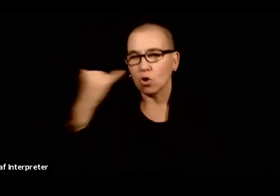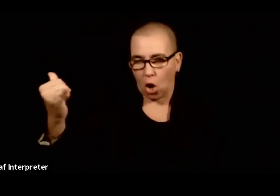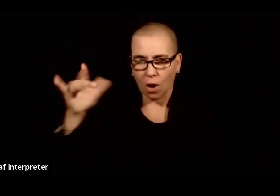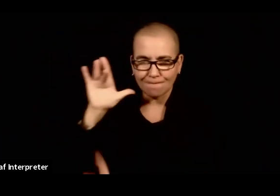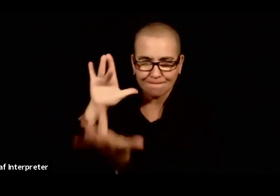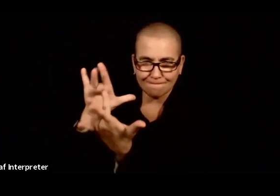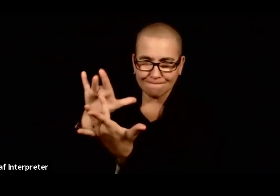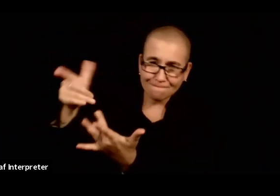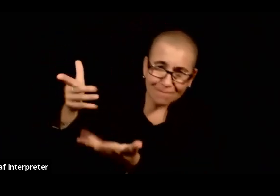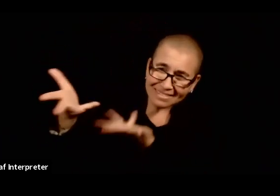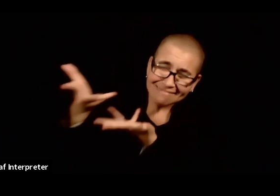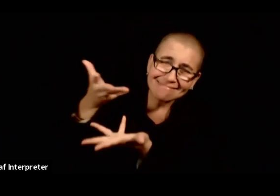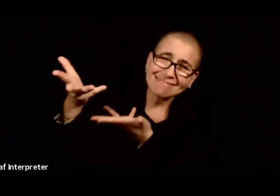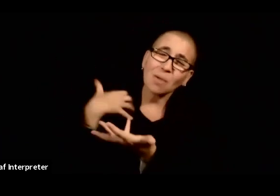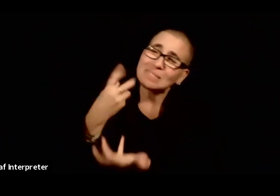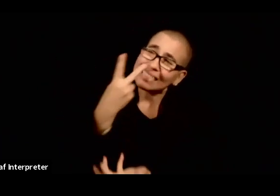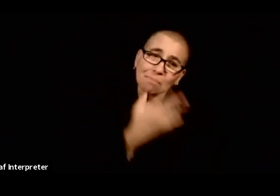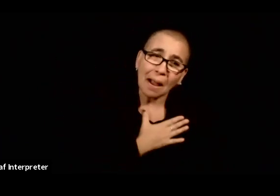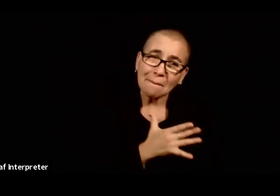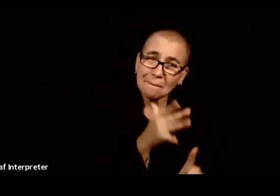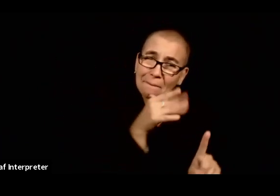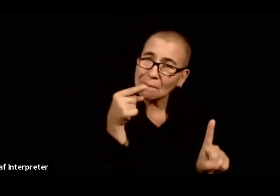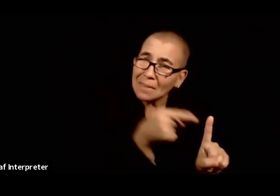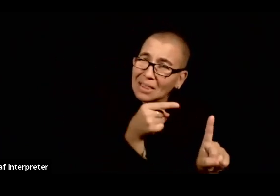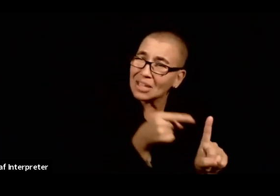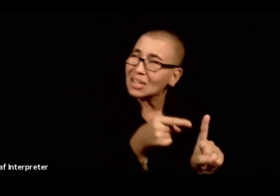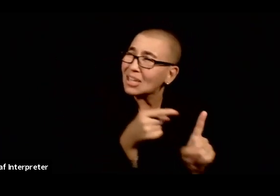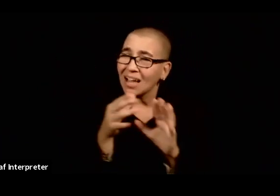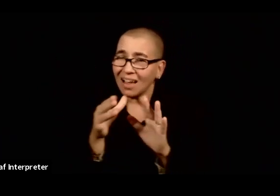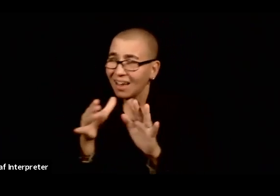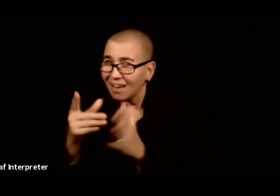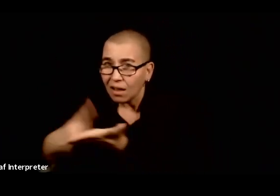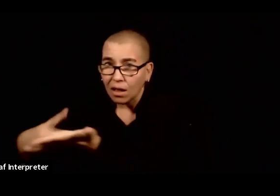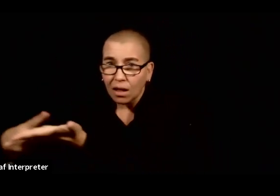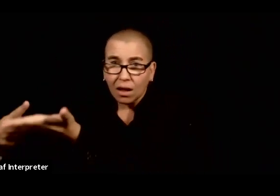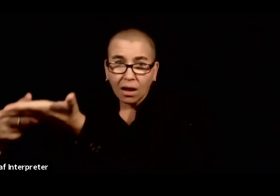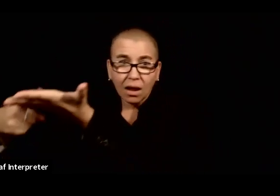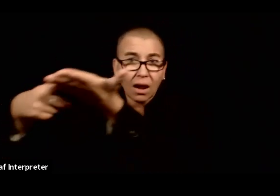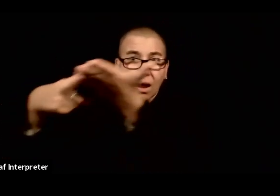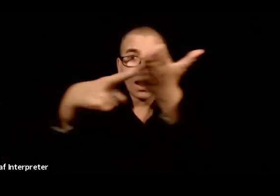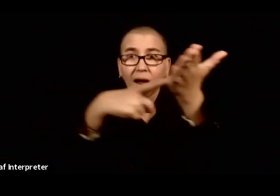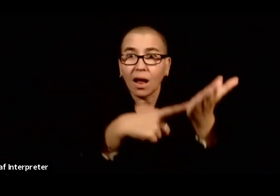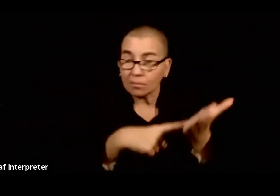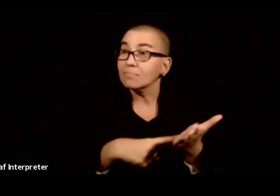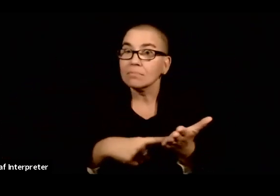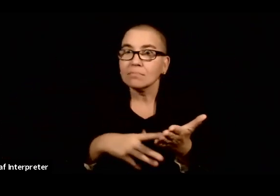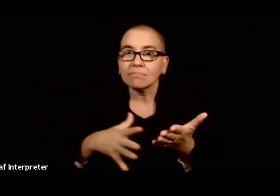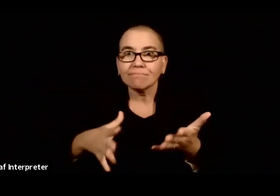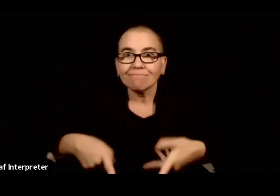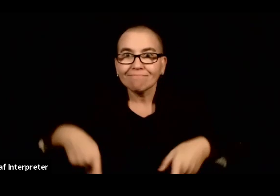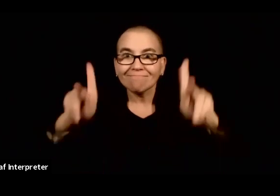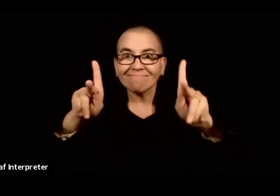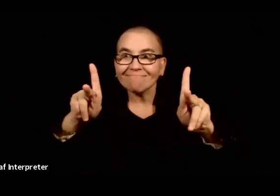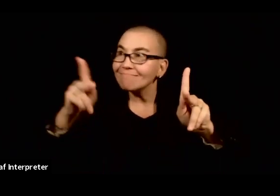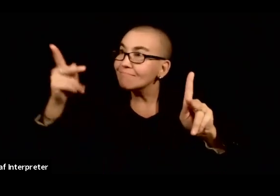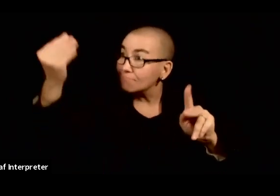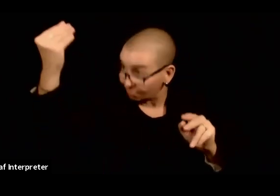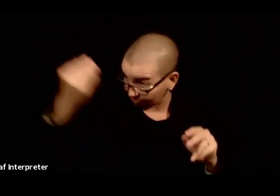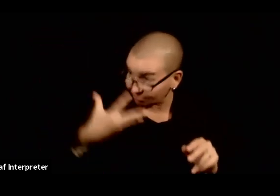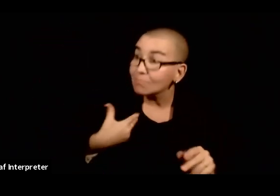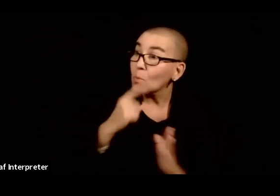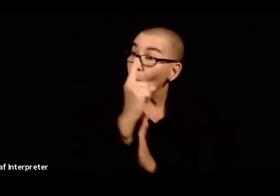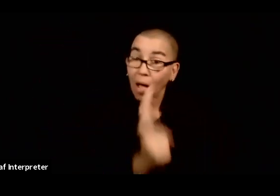for an hour once a week. Jesus had opened the door. On July 19, after 126 days